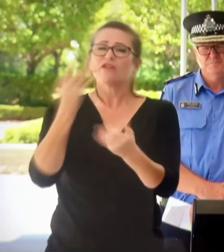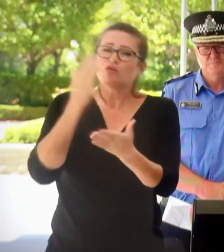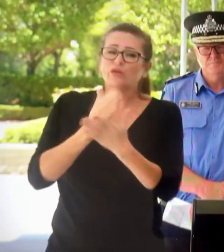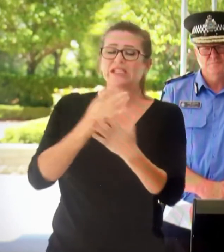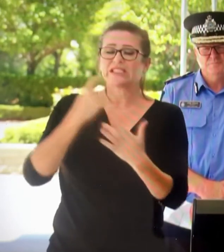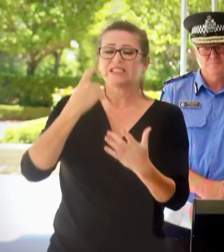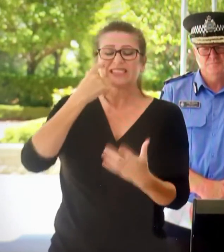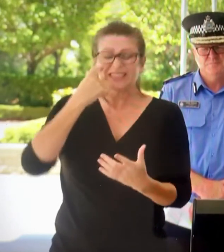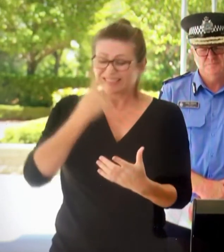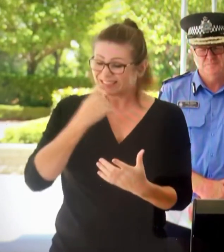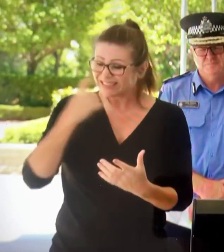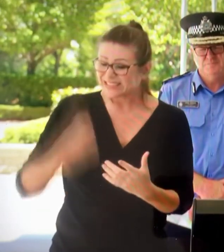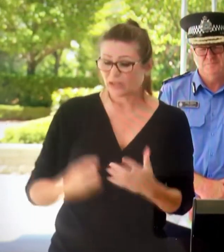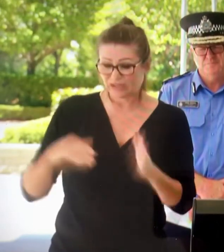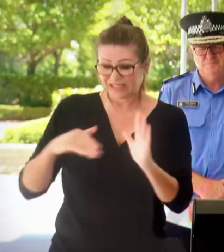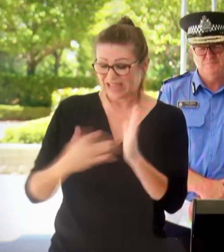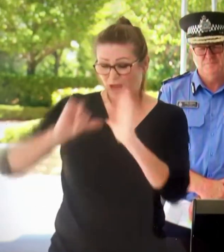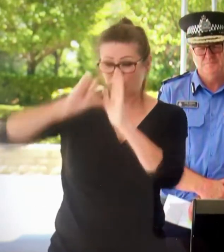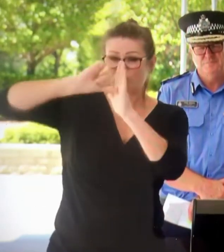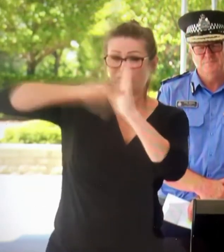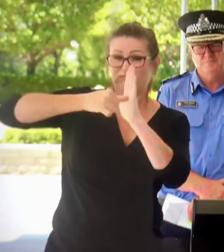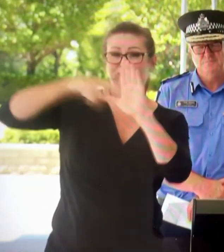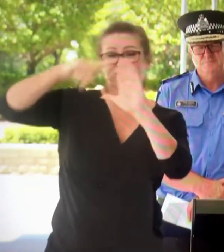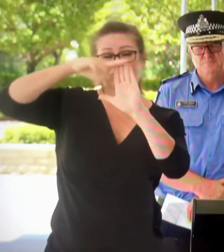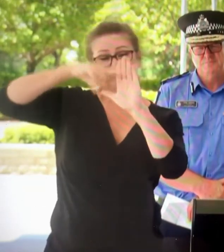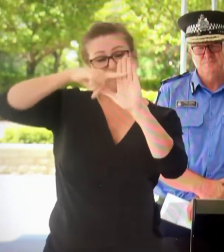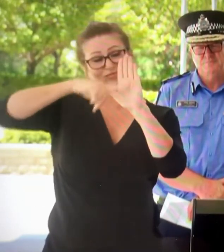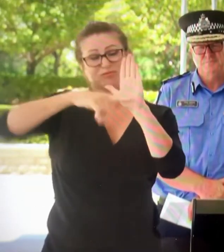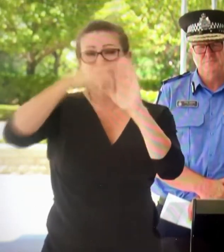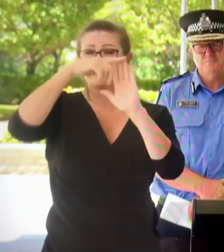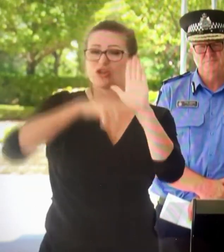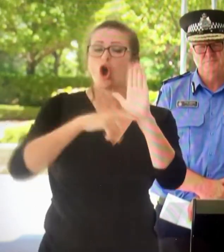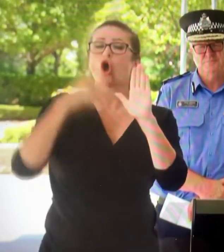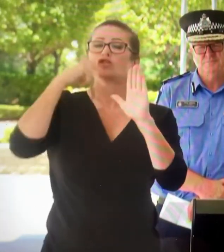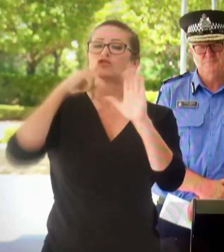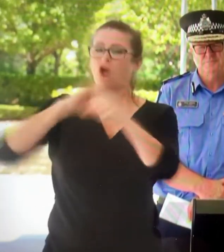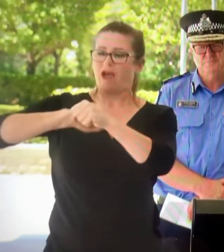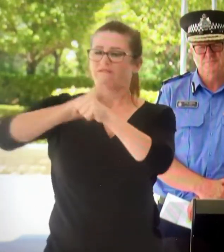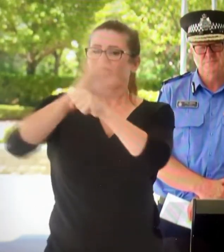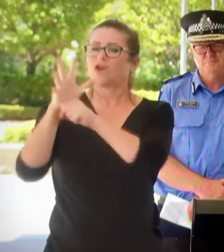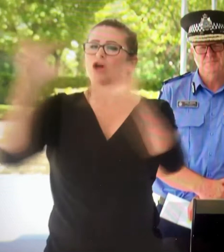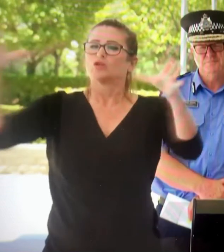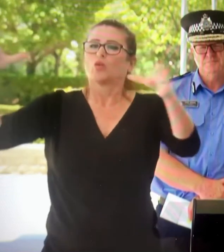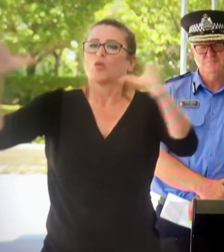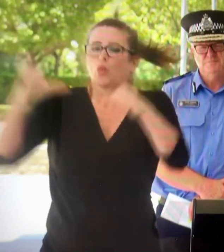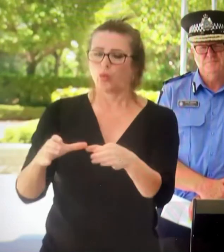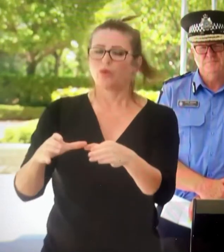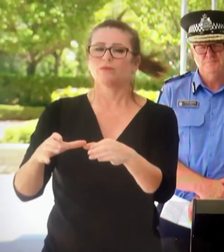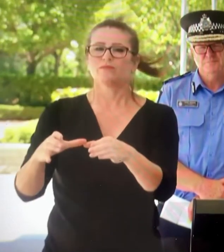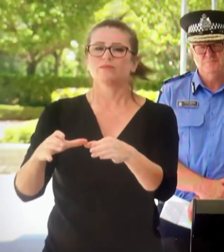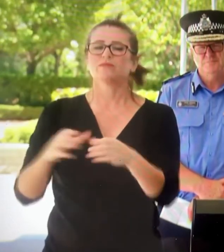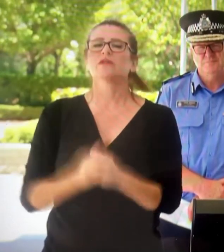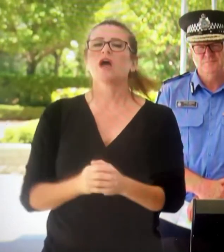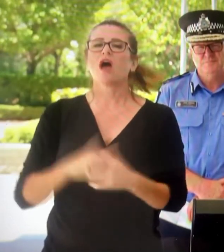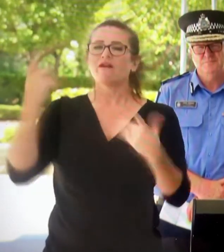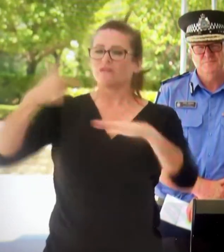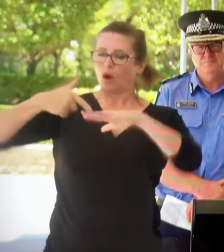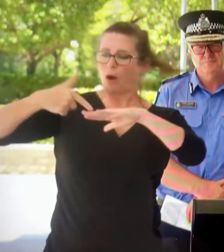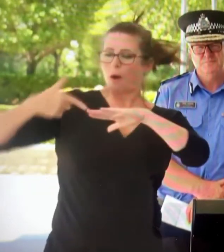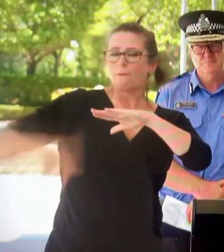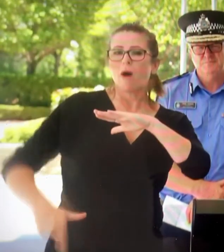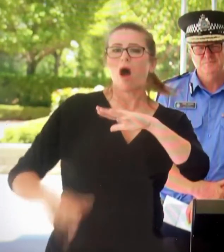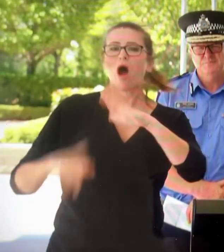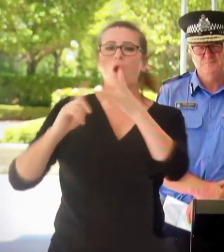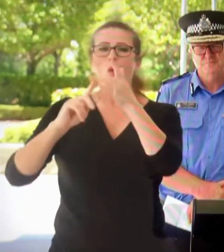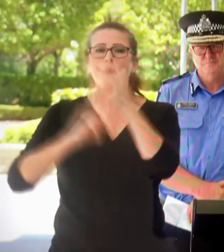steps to try and prevent the spread of this virus. The mining and oil and gas sectors are